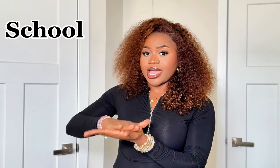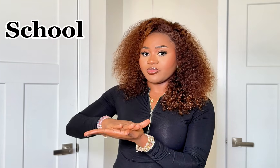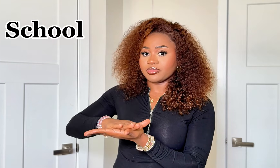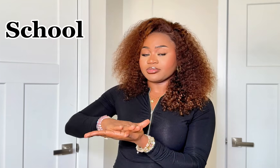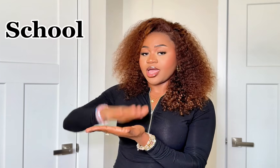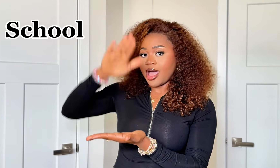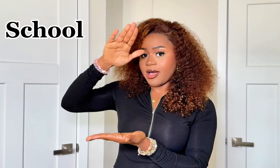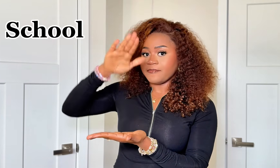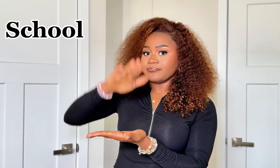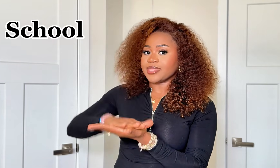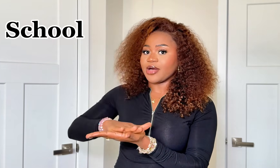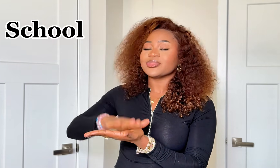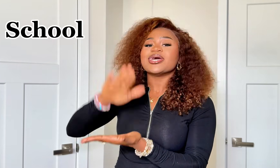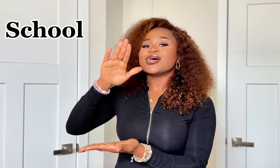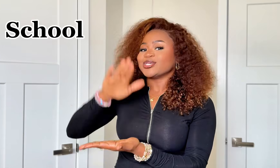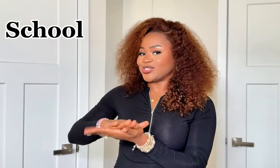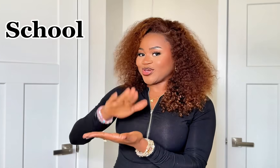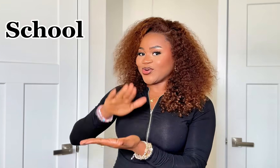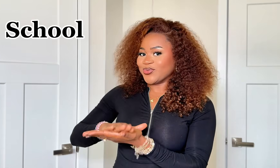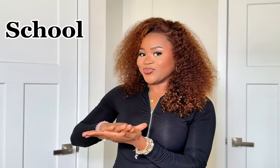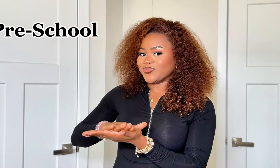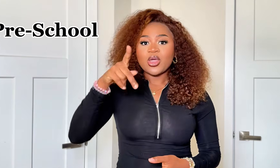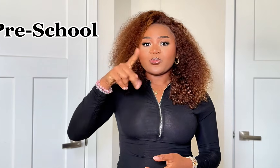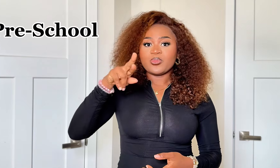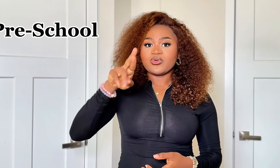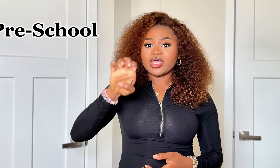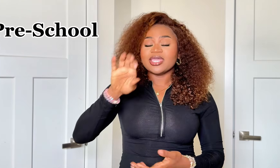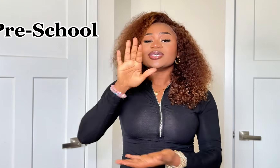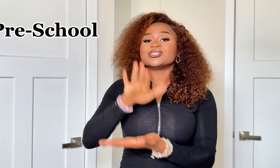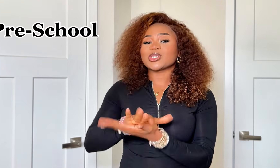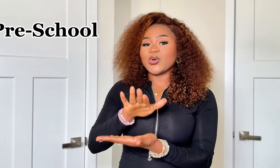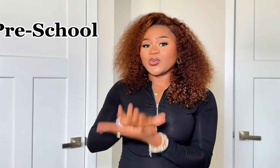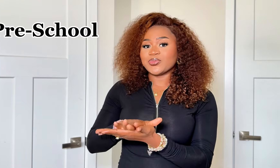down, up, down. School. Preschool.